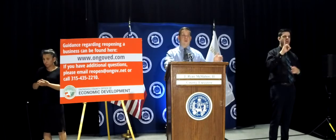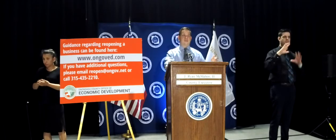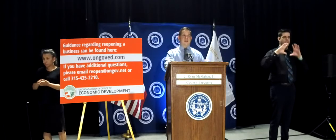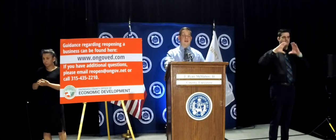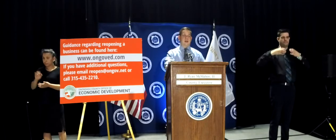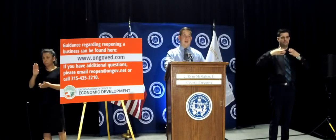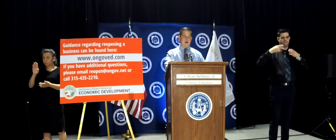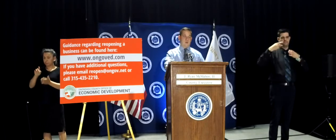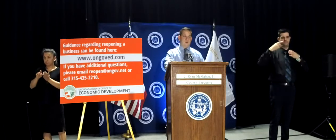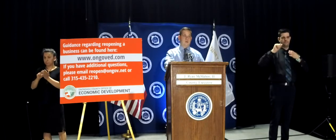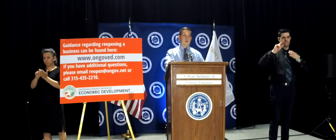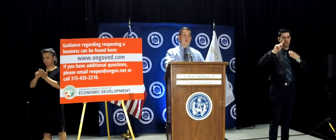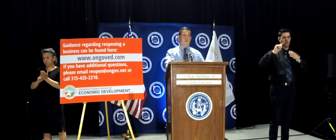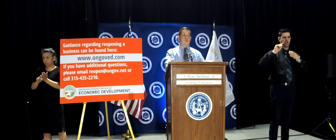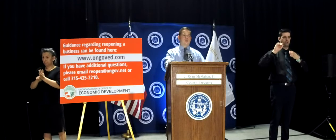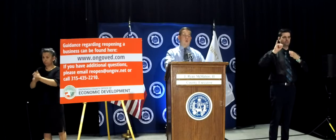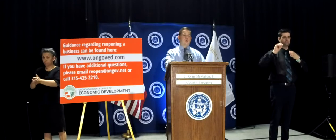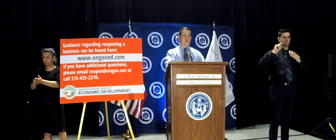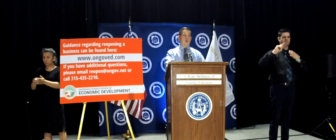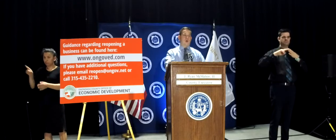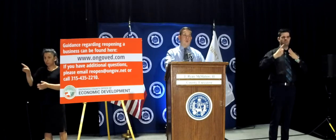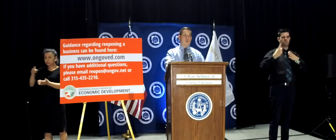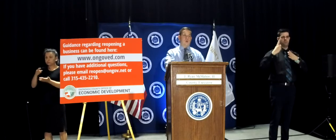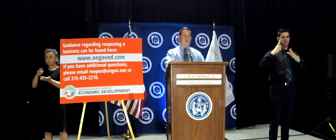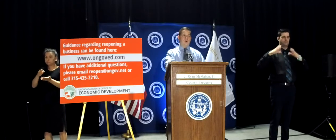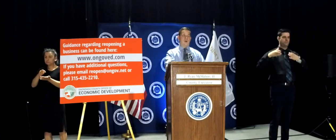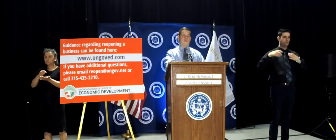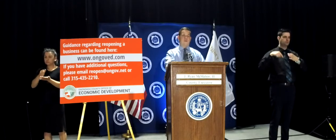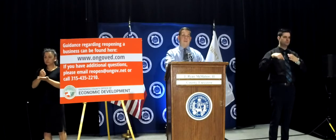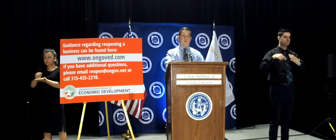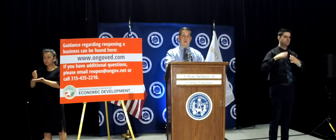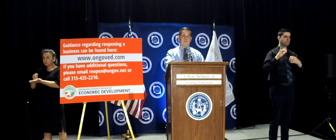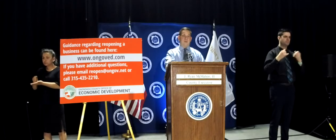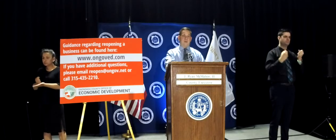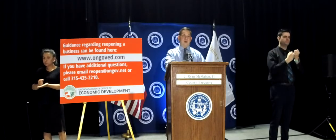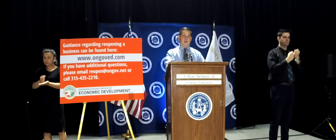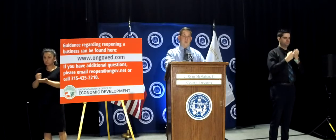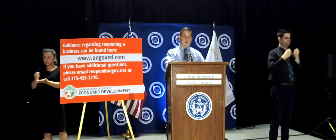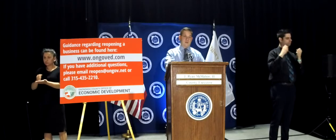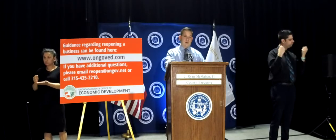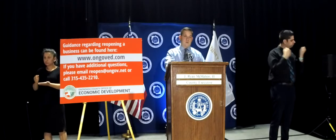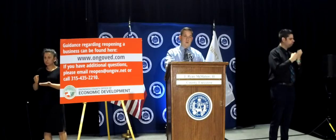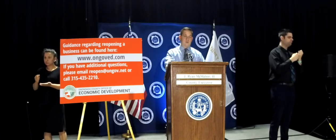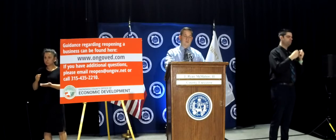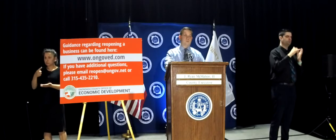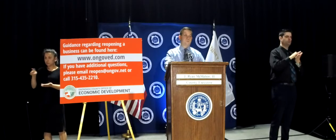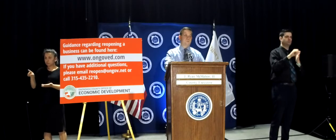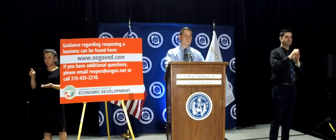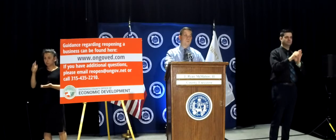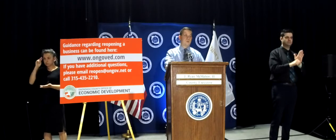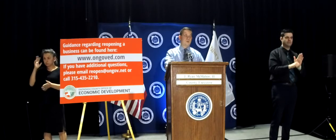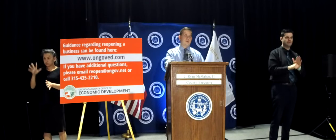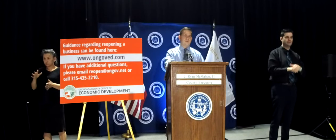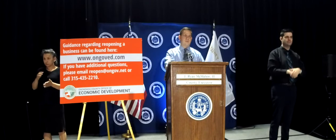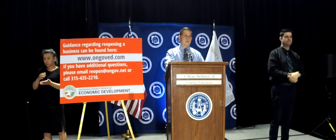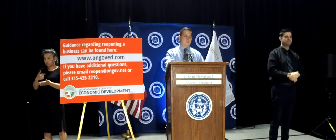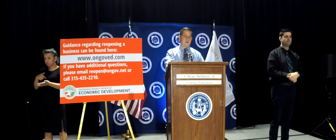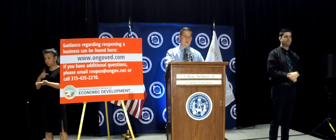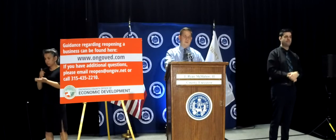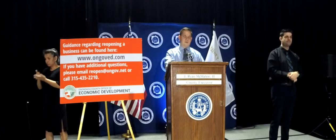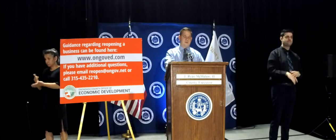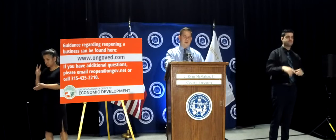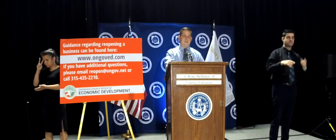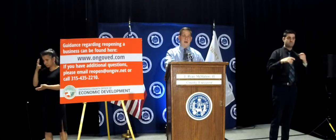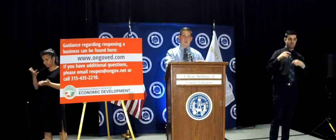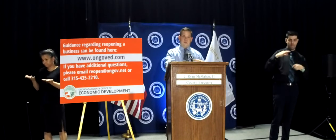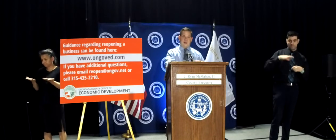in New York have signed on to that one. We don't know enough about that bill, how that works out for us. Maybe